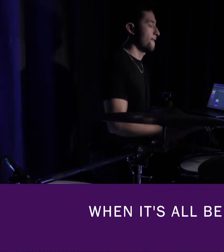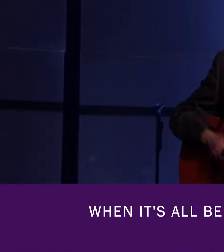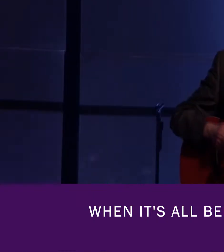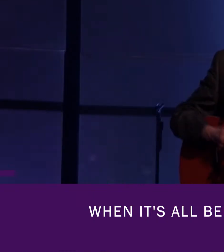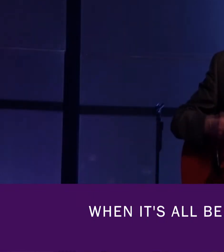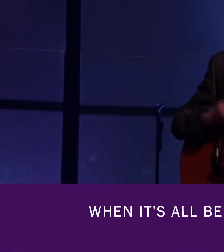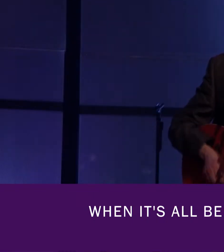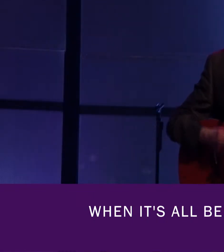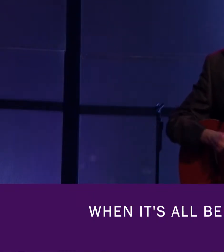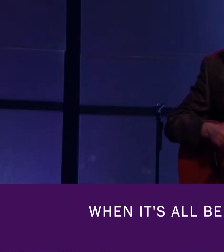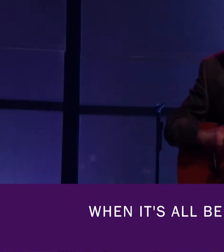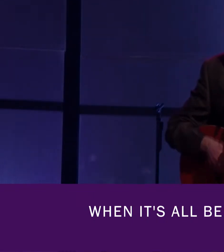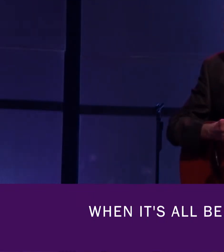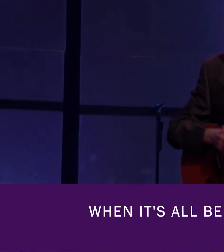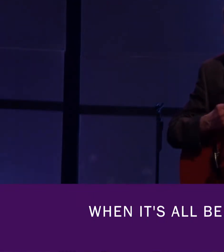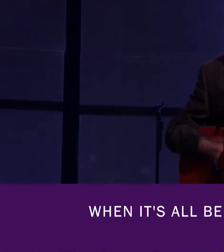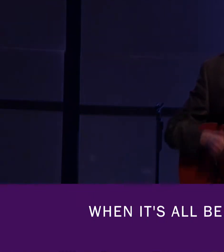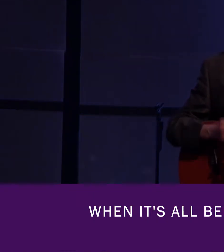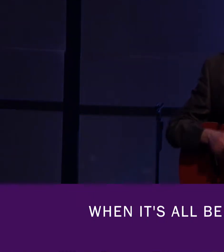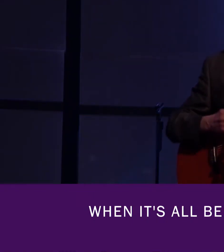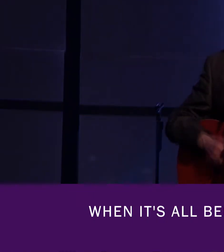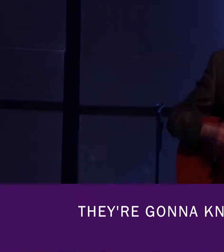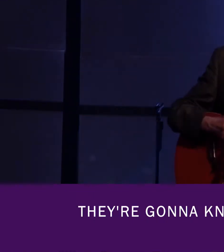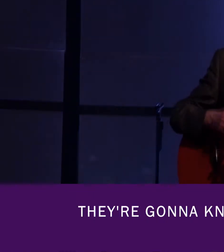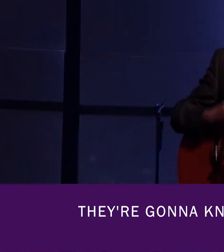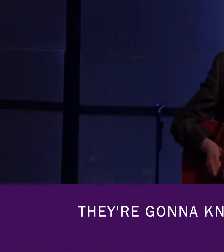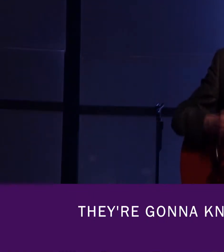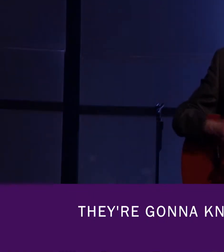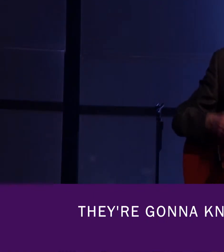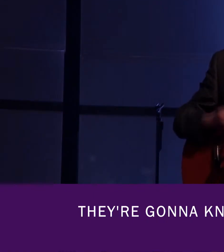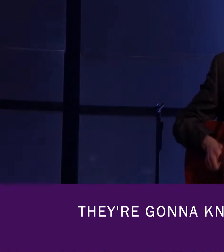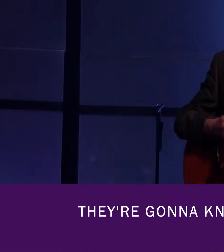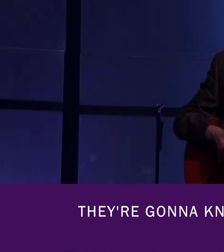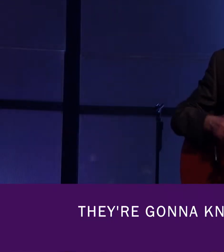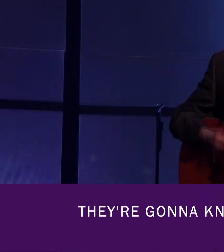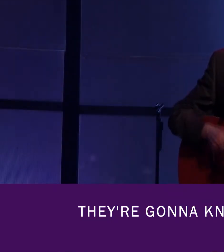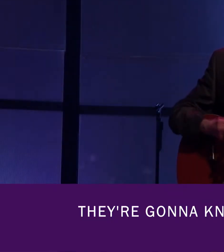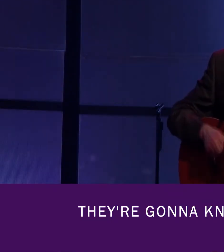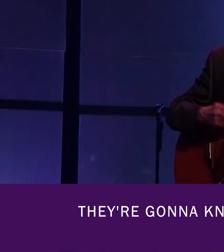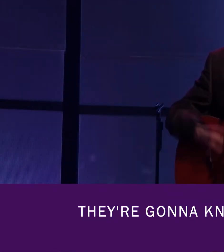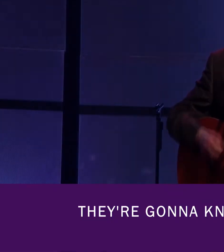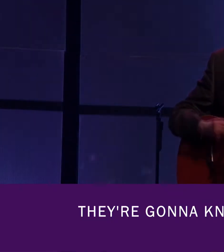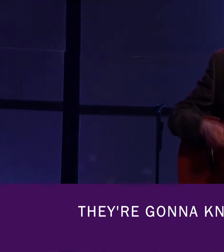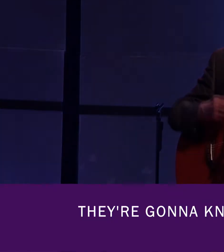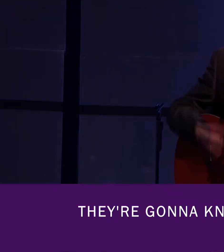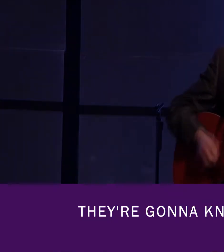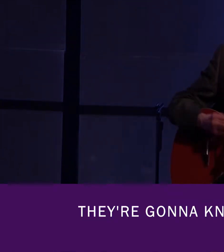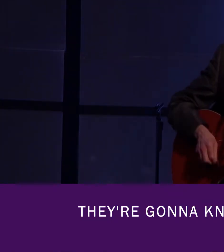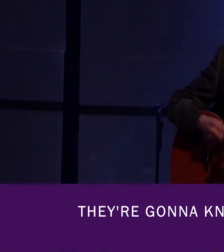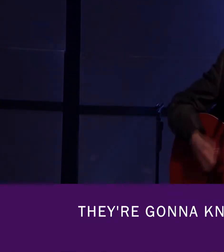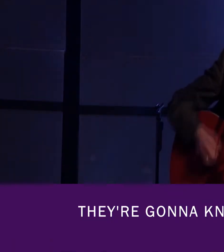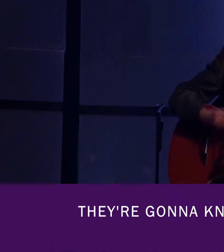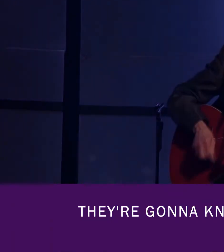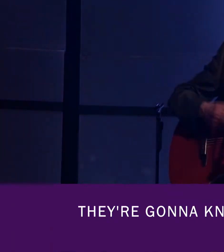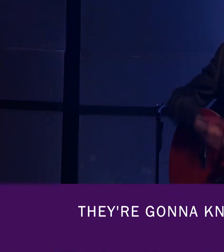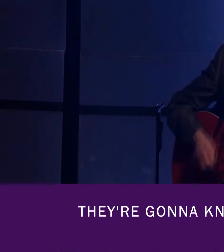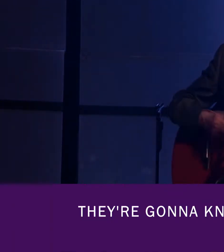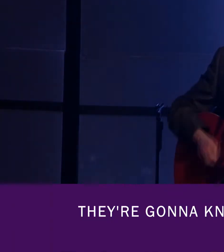When it's cold, been said and done, they're gonna know us by our love.